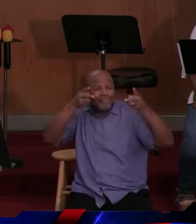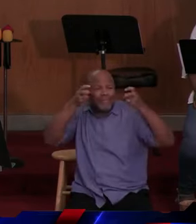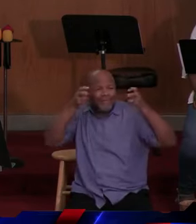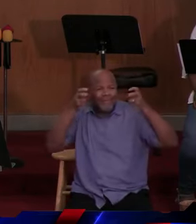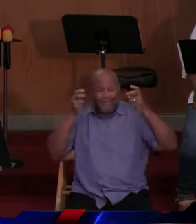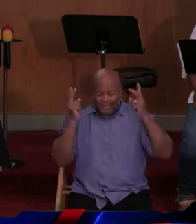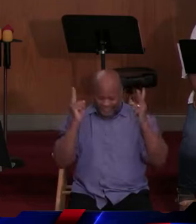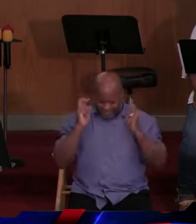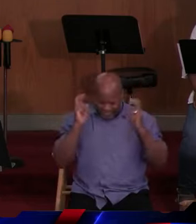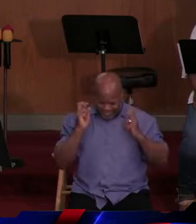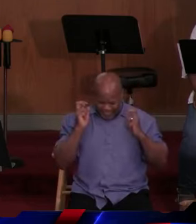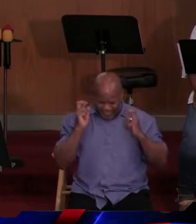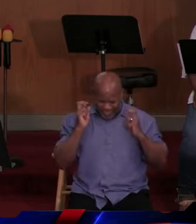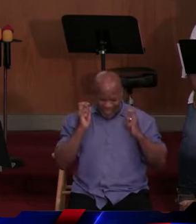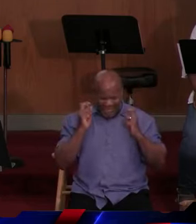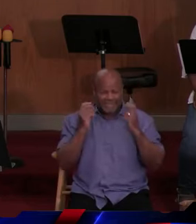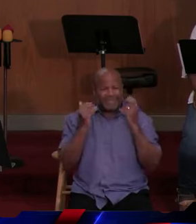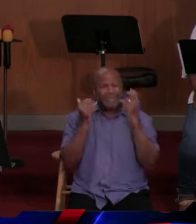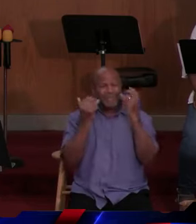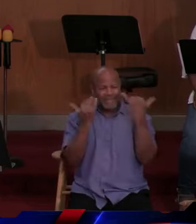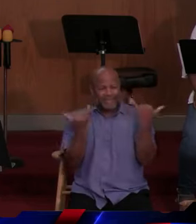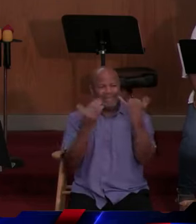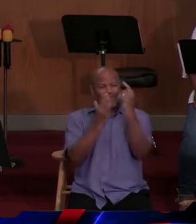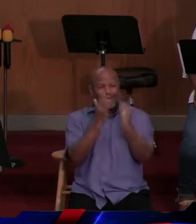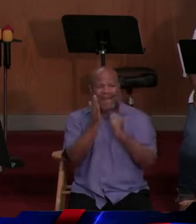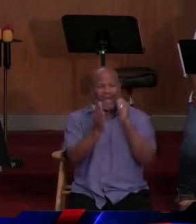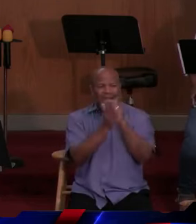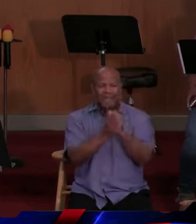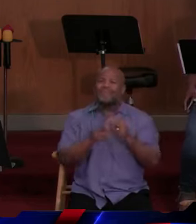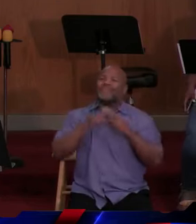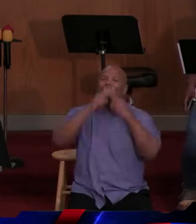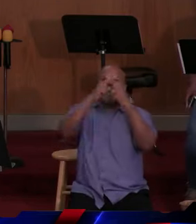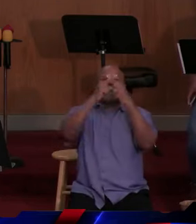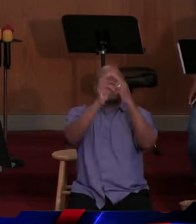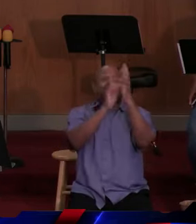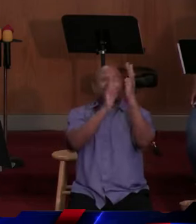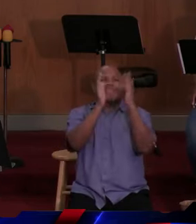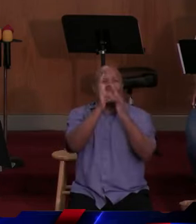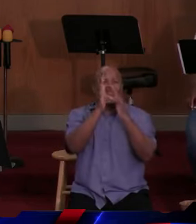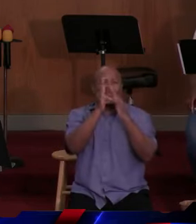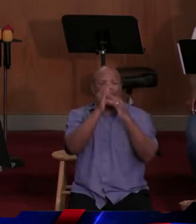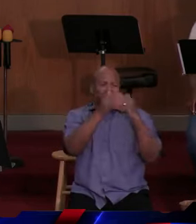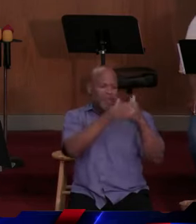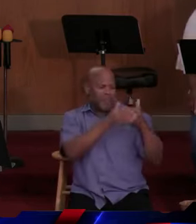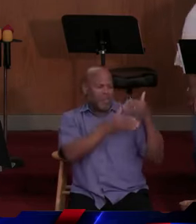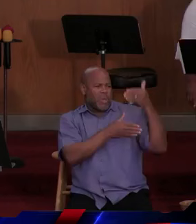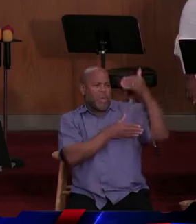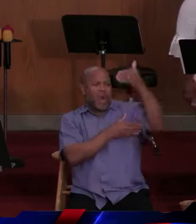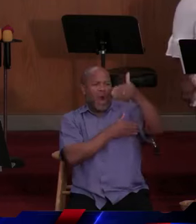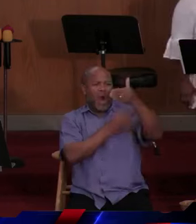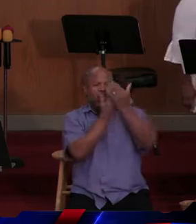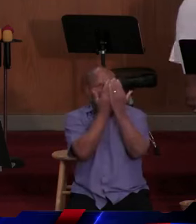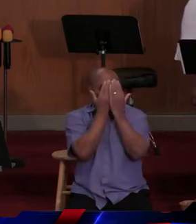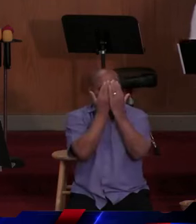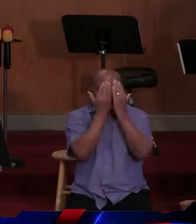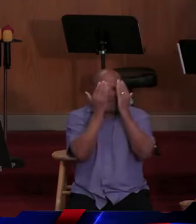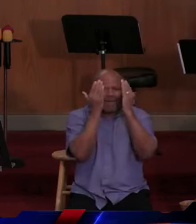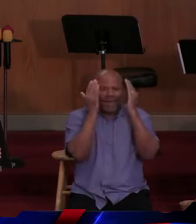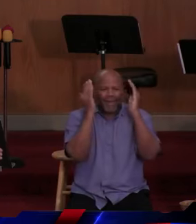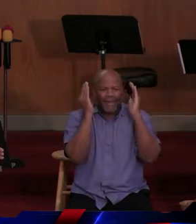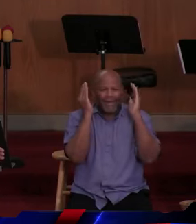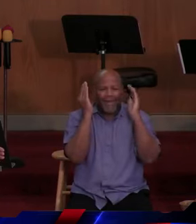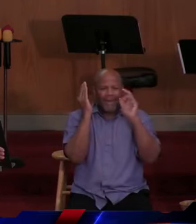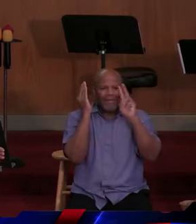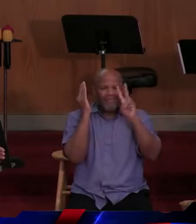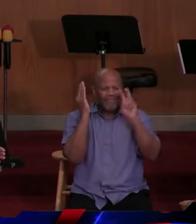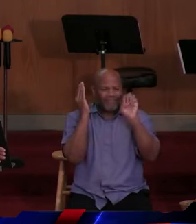now. In Jesus' name, amen. Beyond the veil. Here it